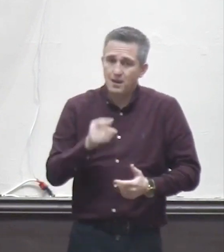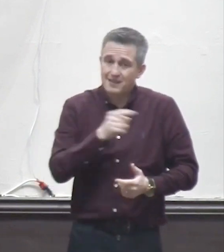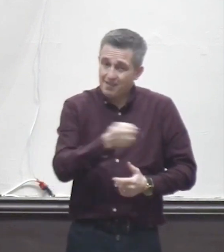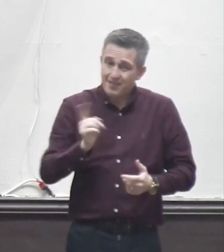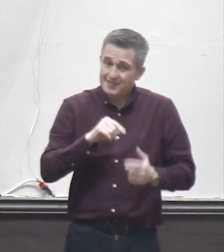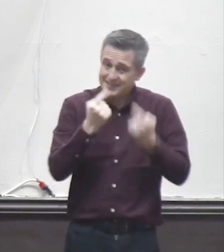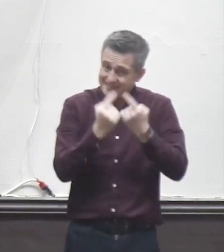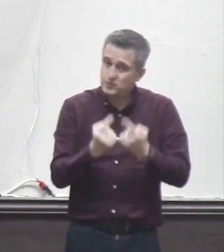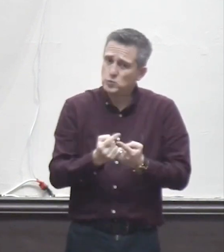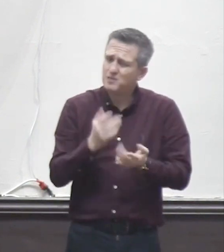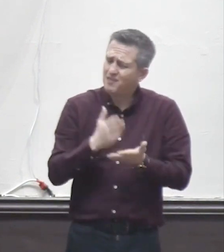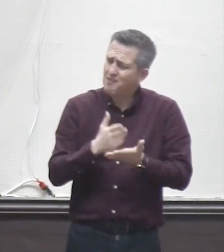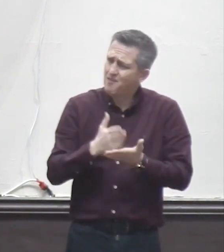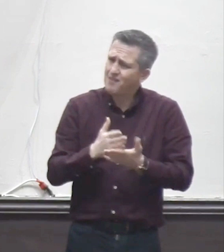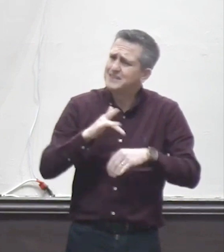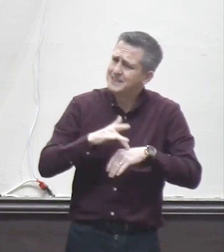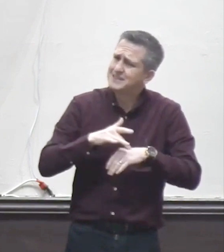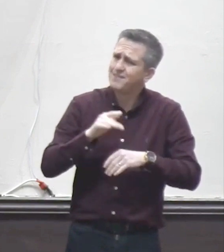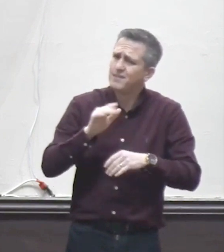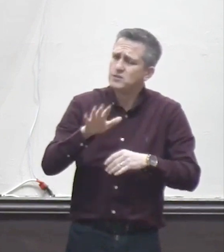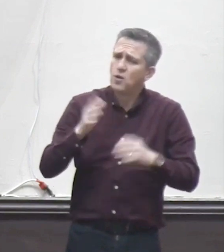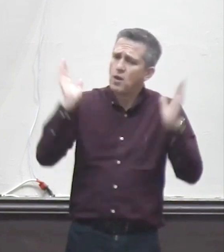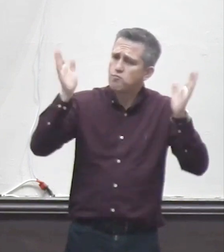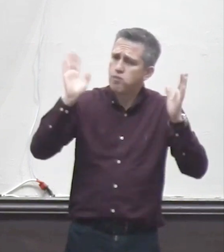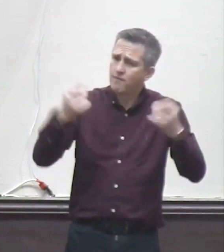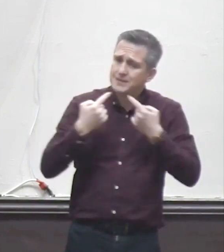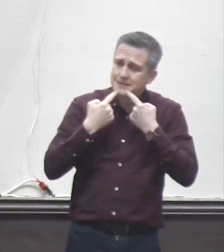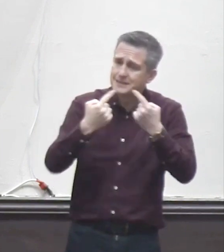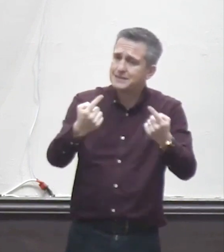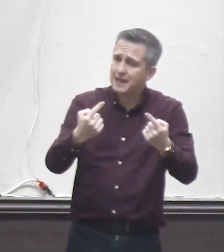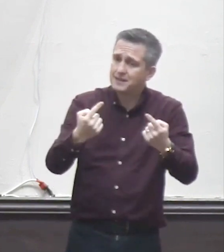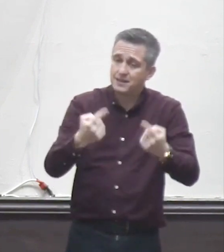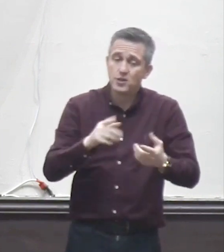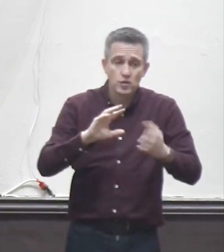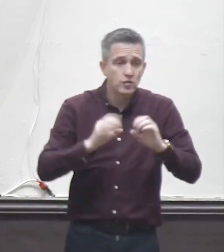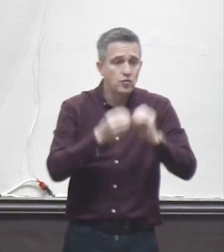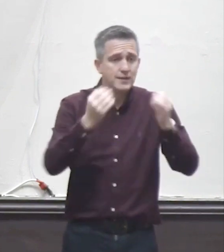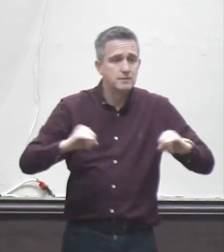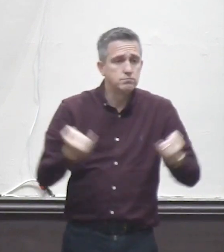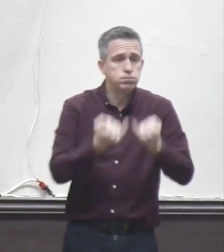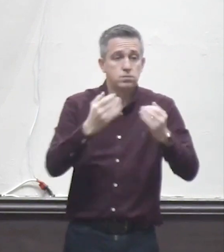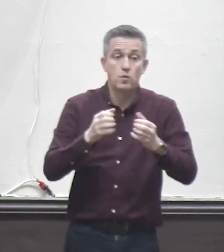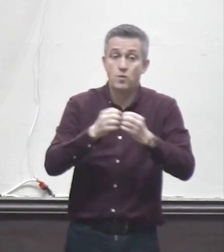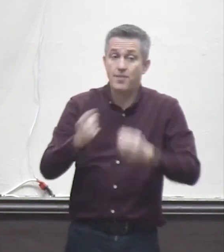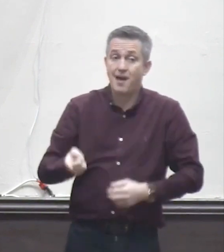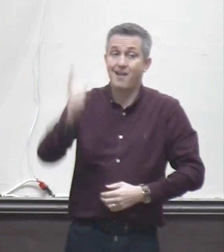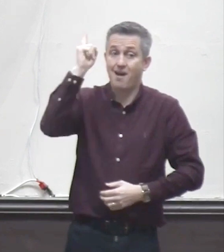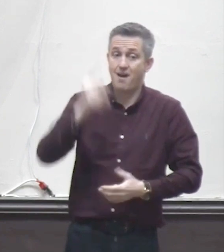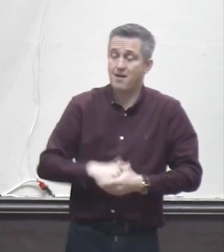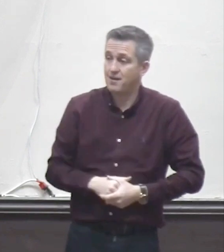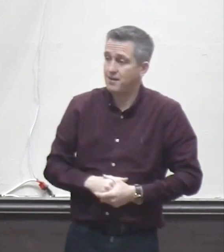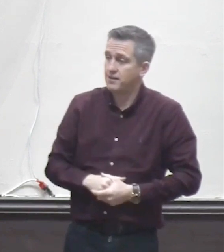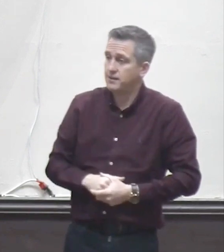of this particular issue, the Prophet sallallahu alaihi wasallam said that he has committed shirk with Allah.